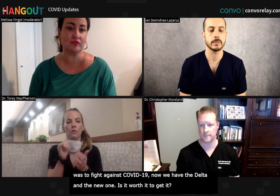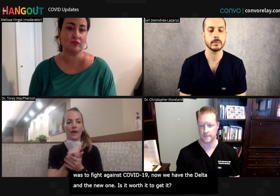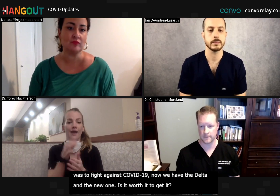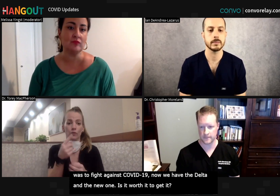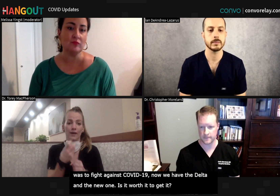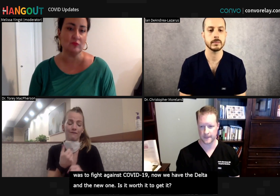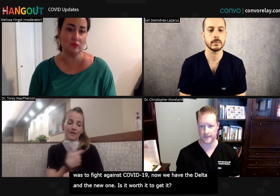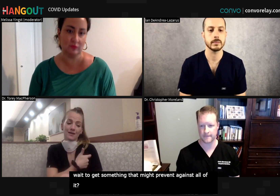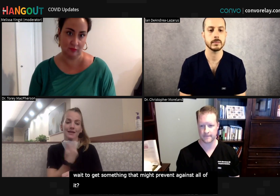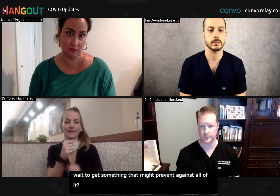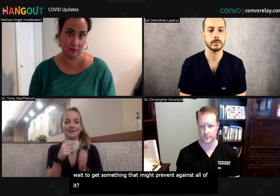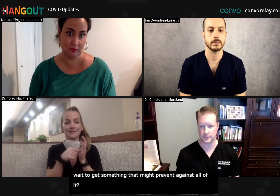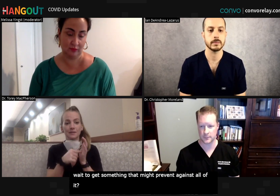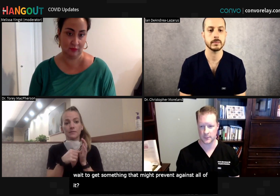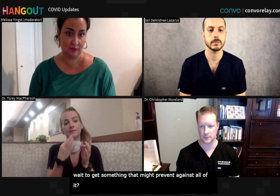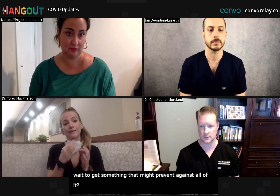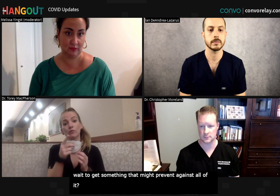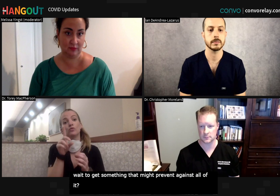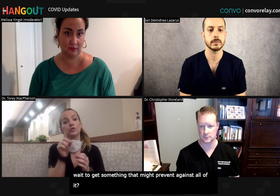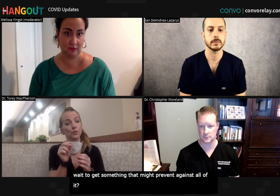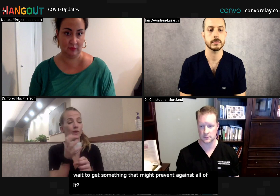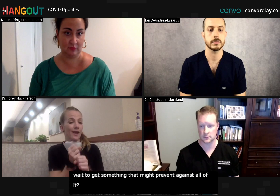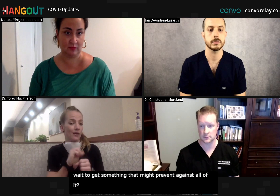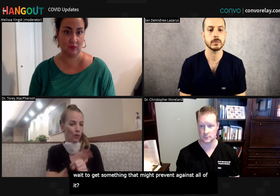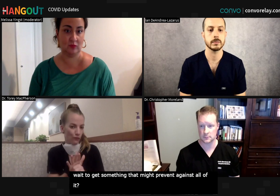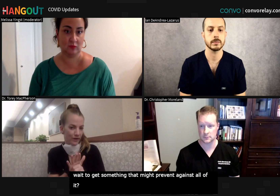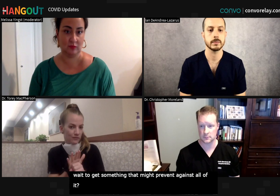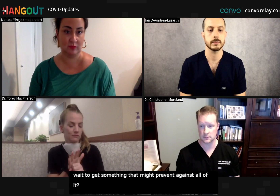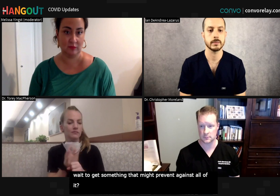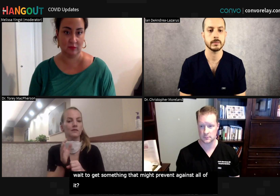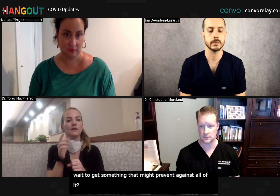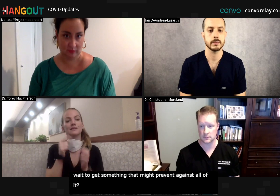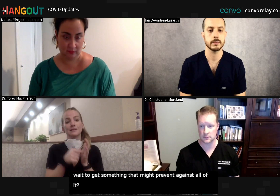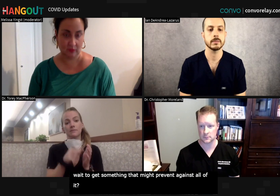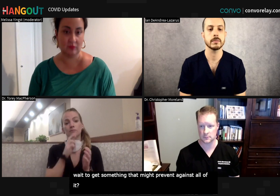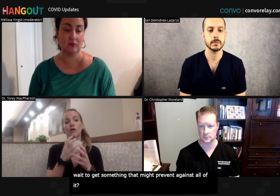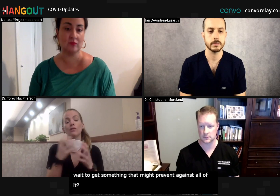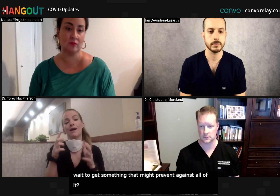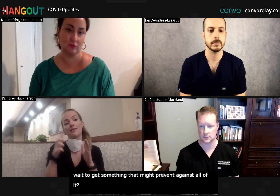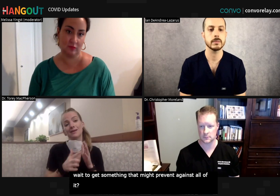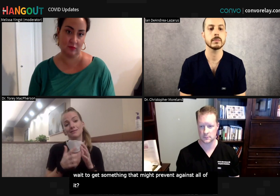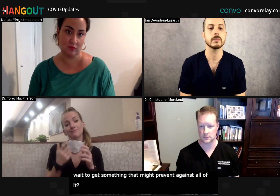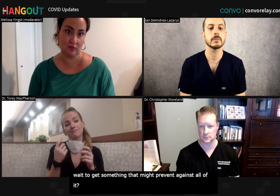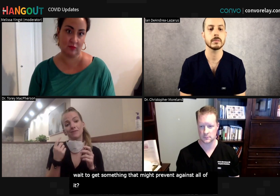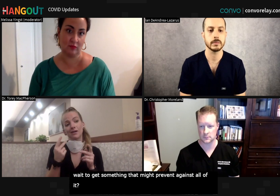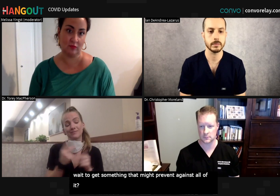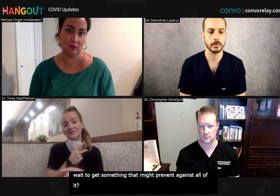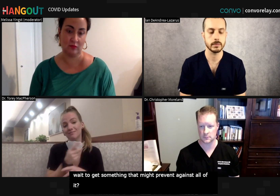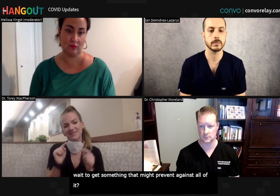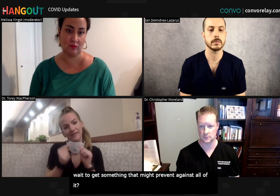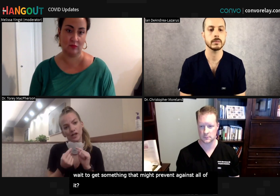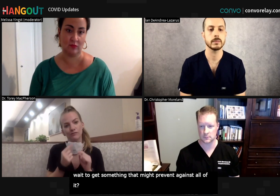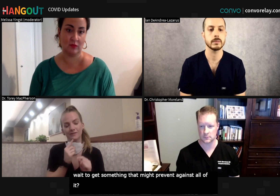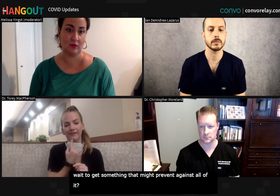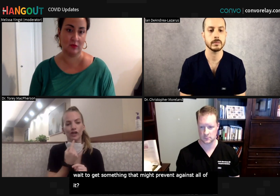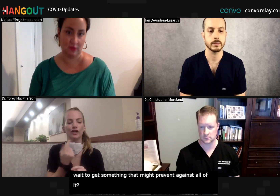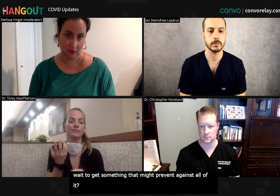mutations? Mrs. Torey speaking, I think it's important to get the vaccine because if you do get COVID, your symptoms are a lot